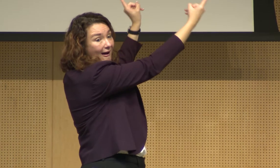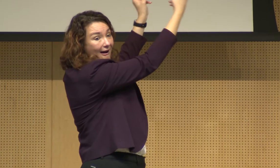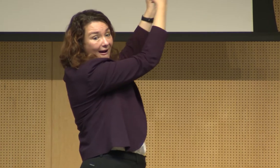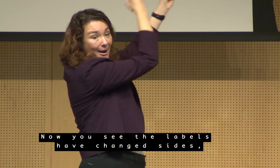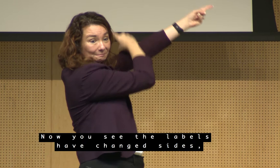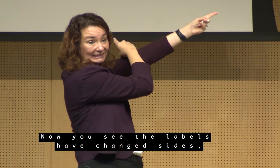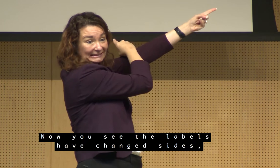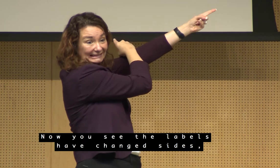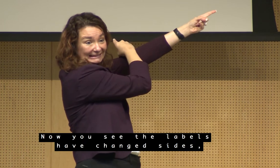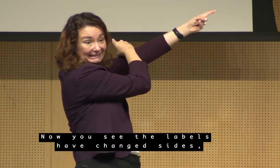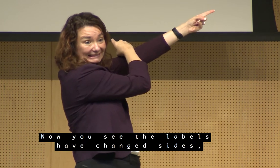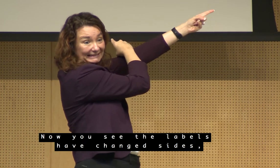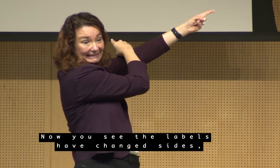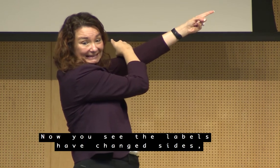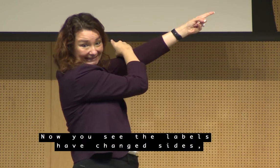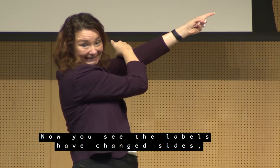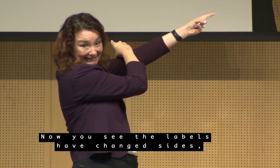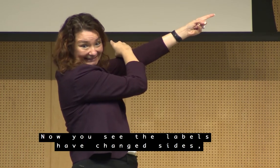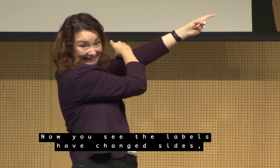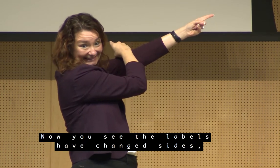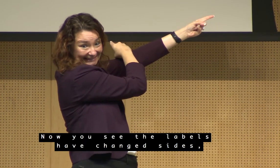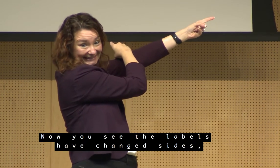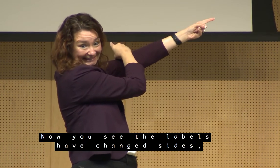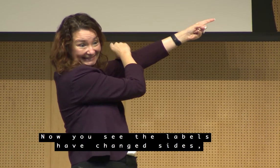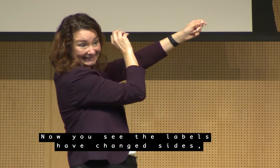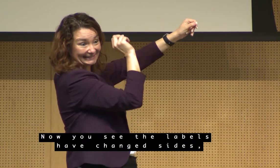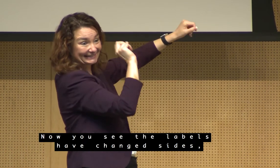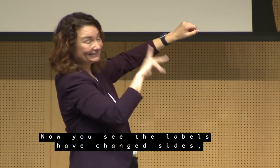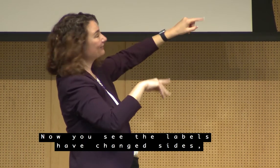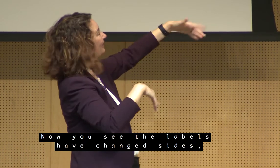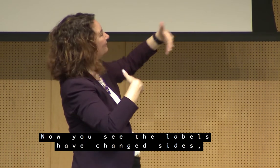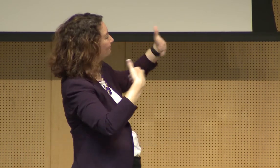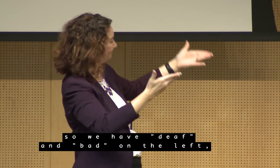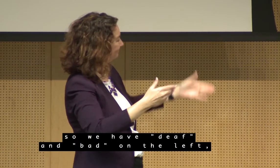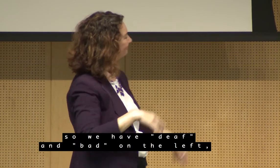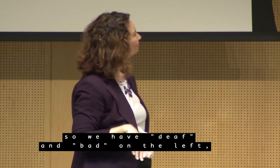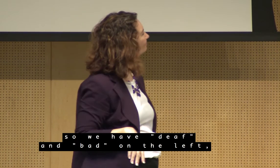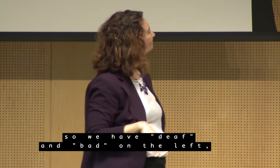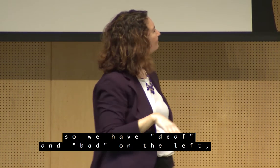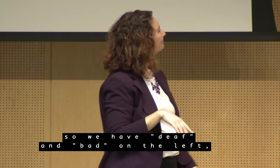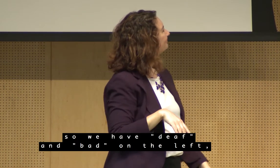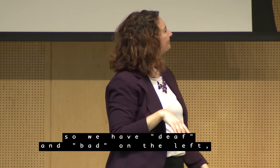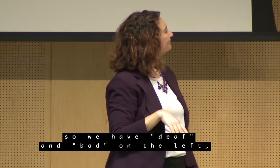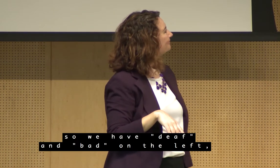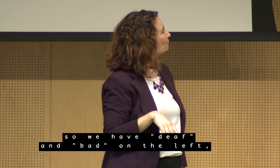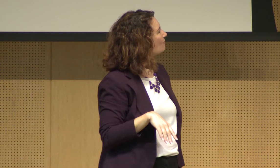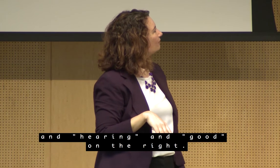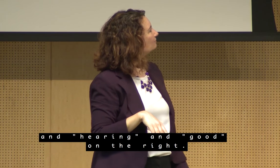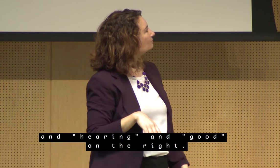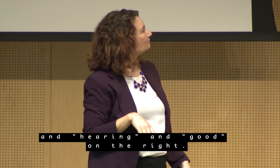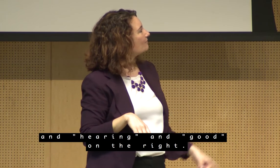Now you see the labels have changed sides. So we have deaf and bad on the left and hearing and good on the right.